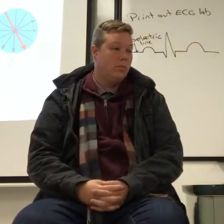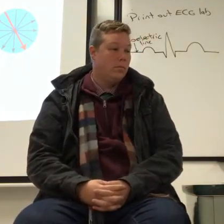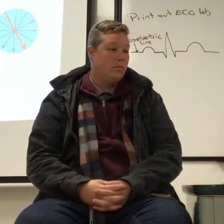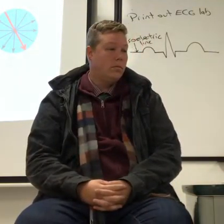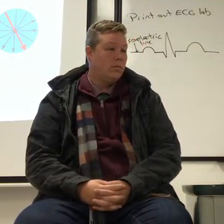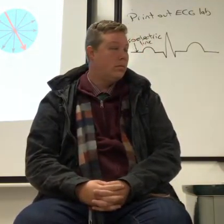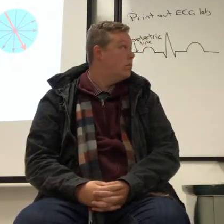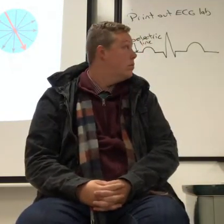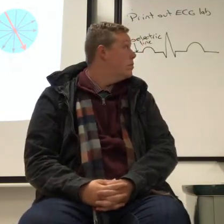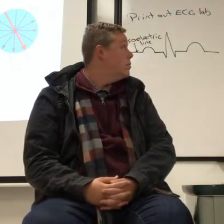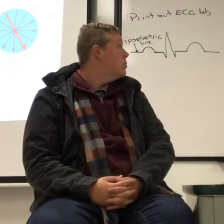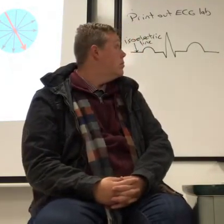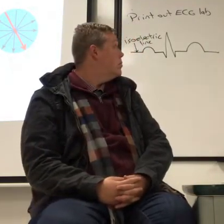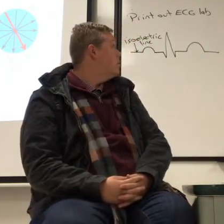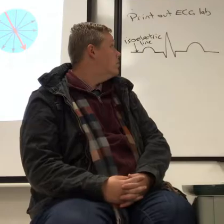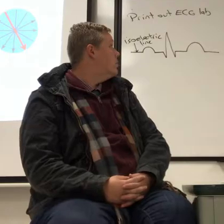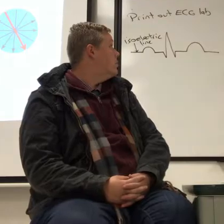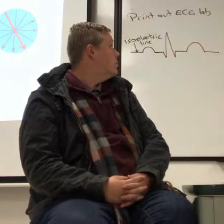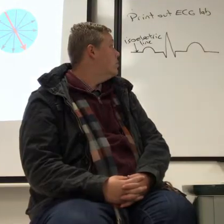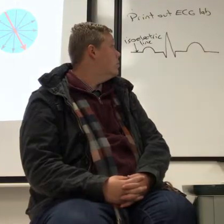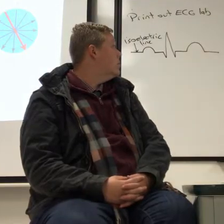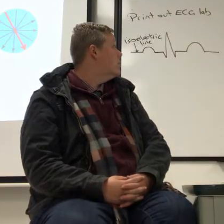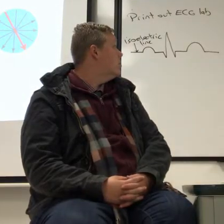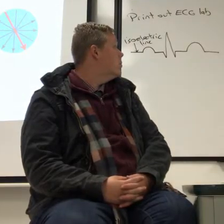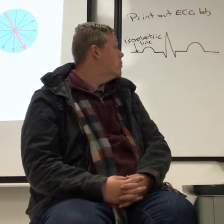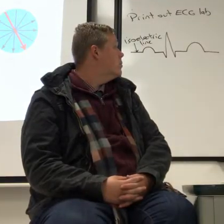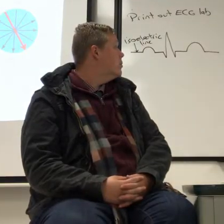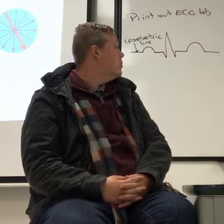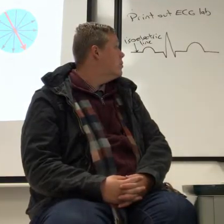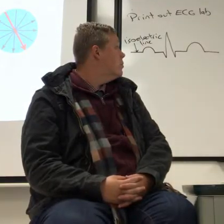The polarization, which is essentially action potential,